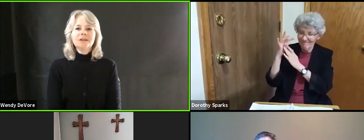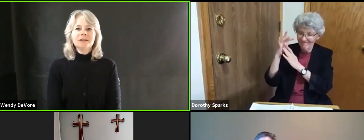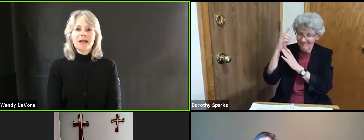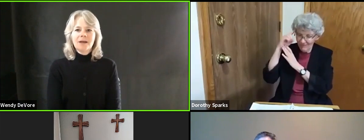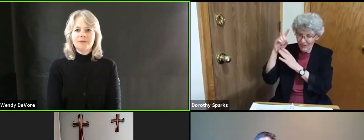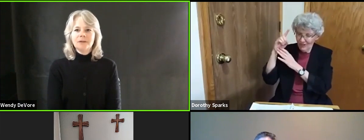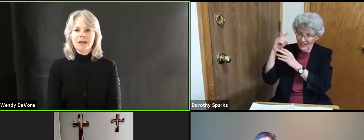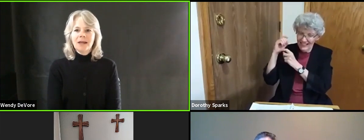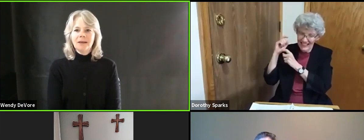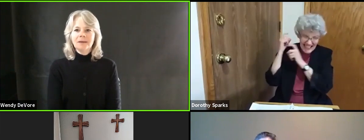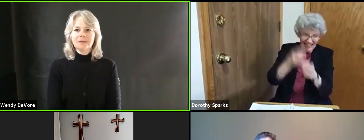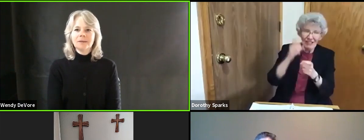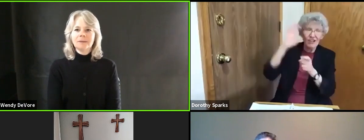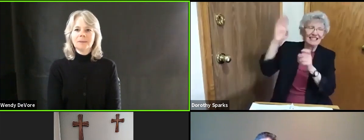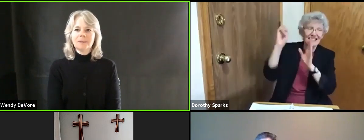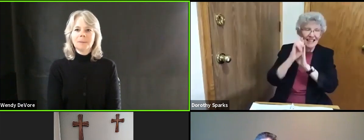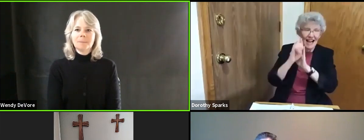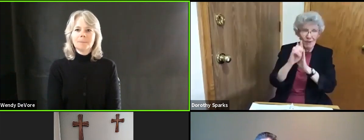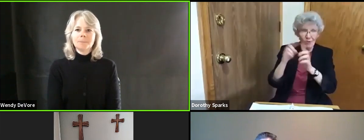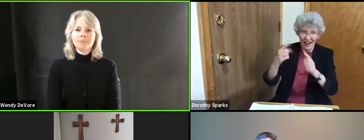is still alive today.